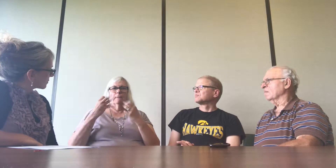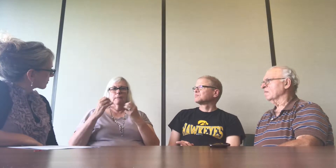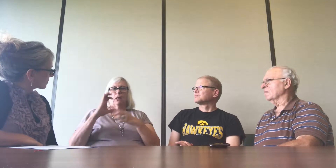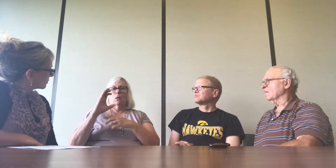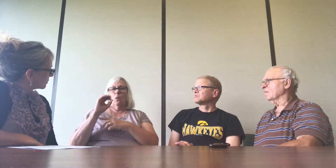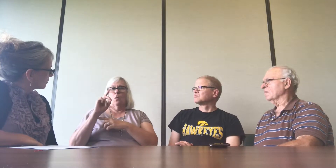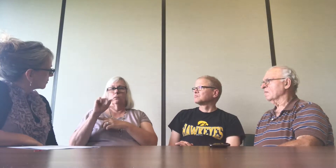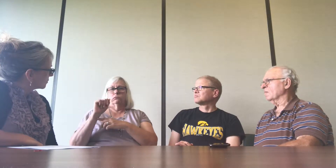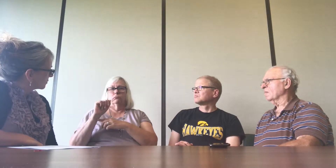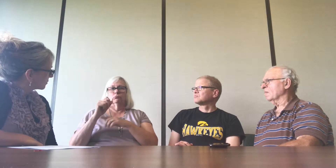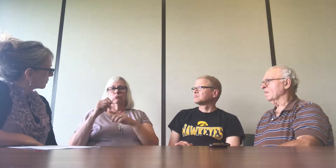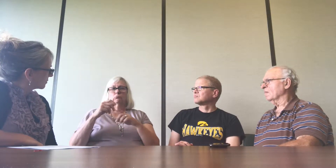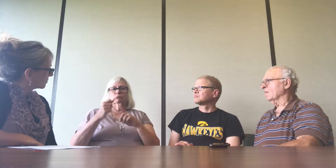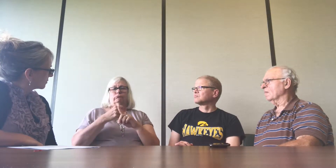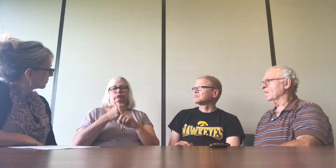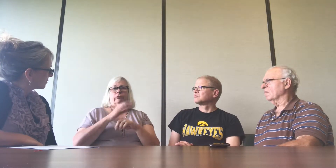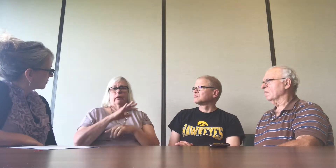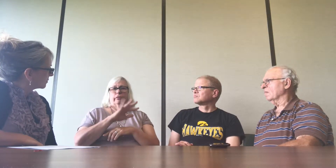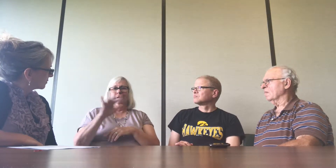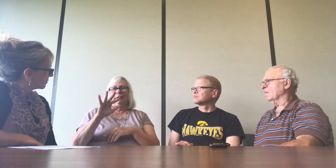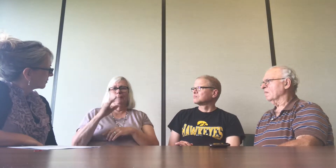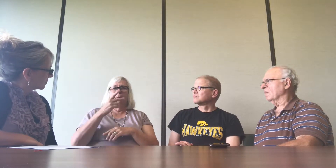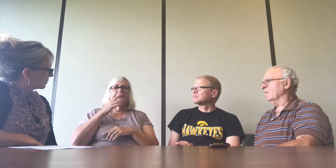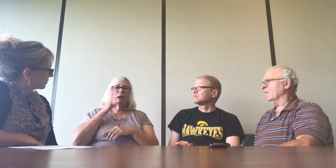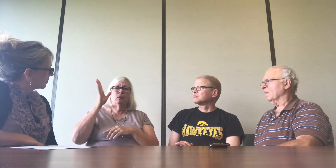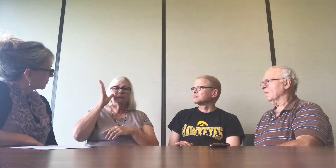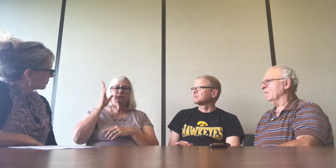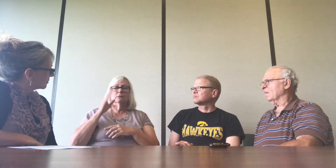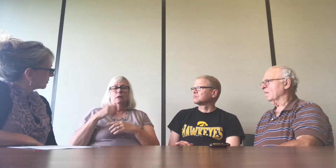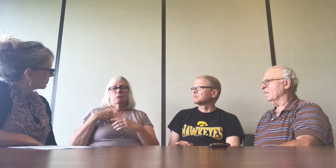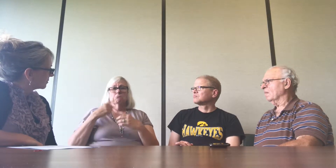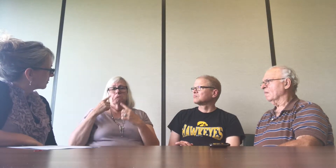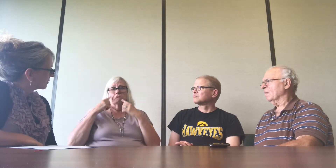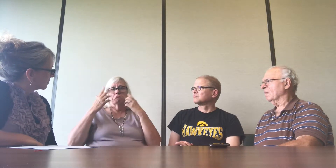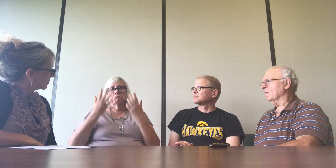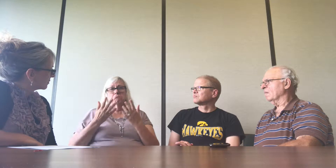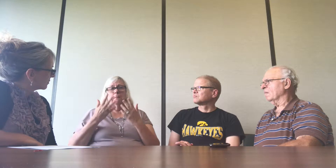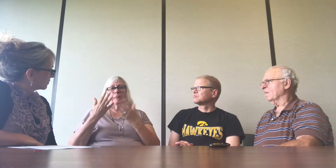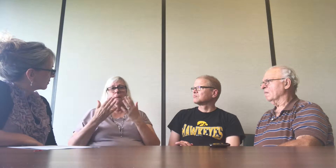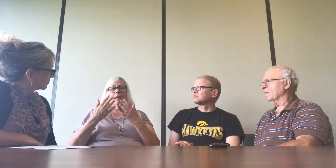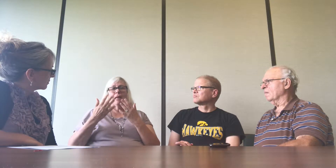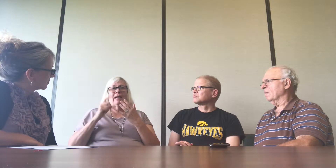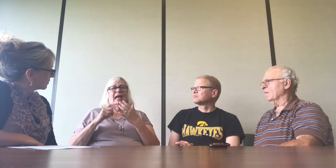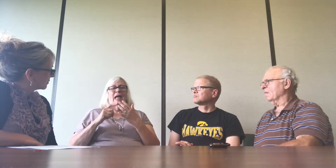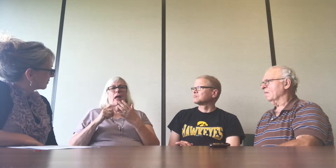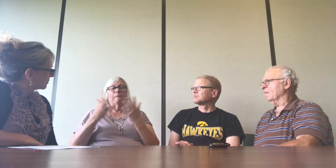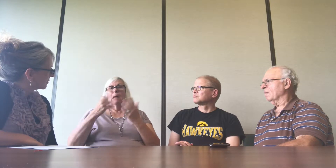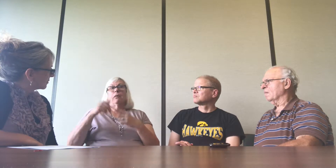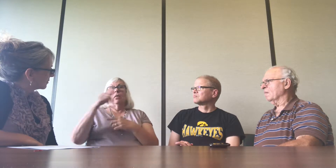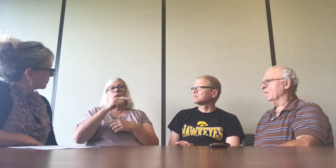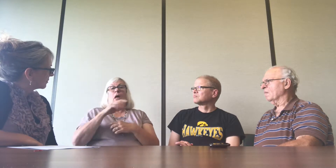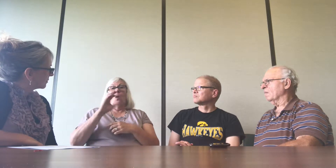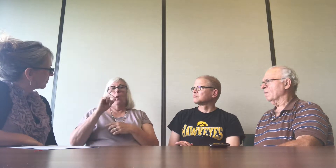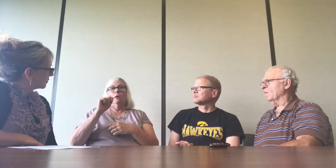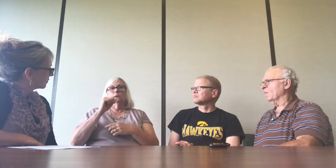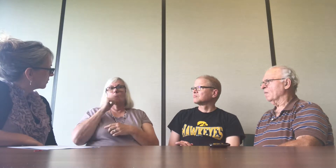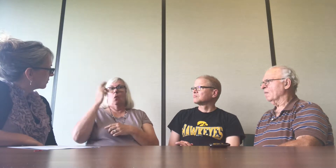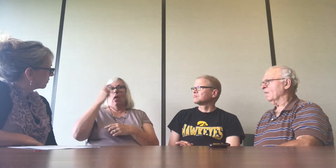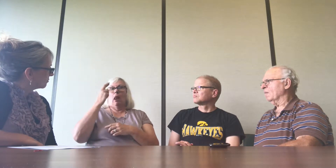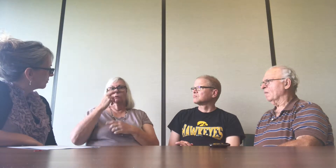Surely, there are many CODAs, children of deaf adults, who abuse their parents.